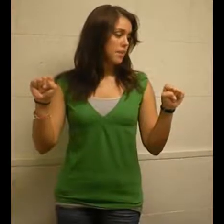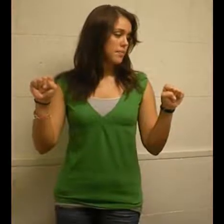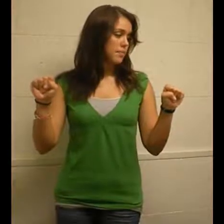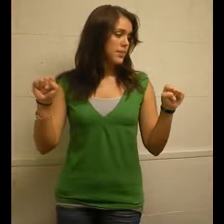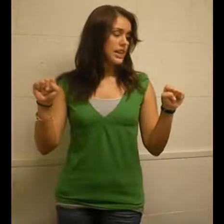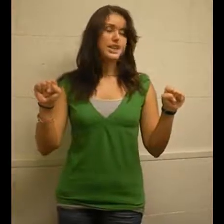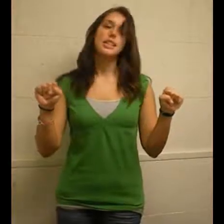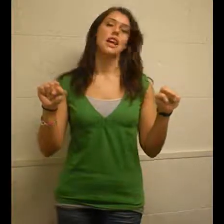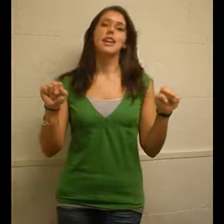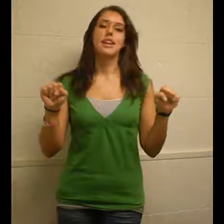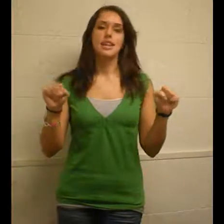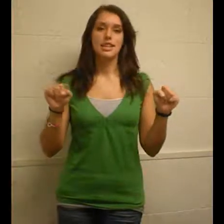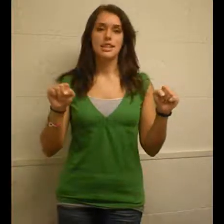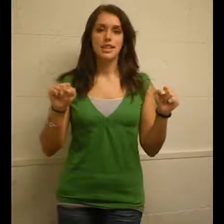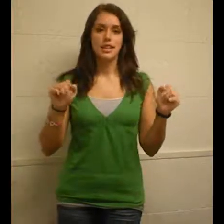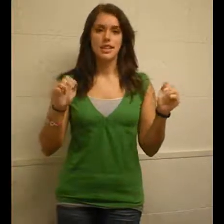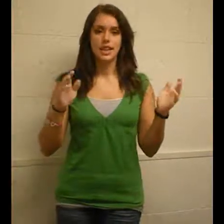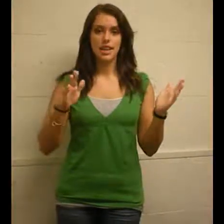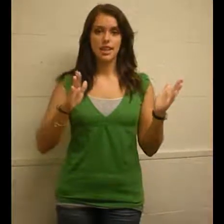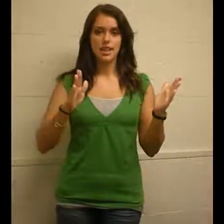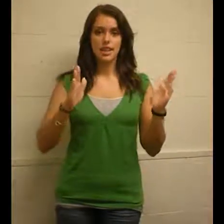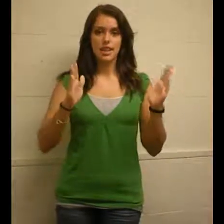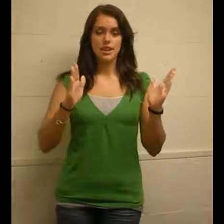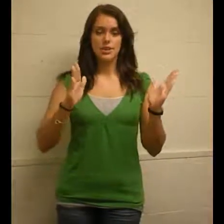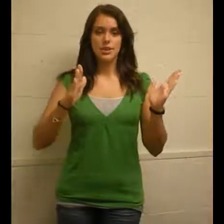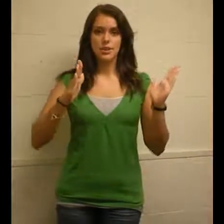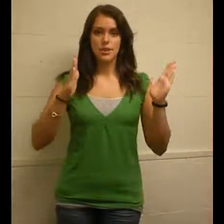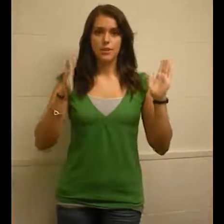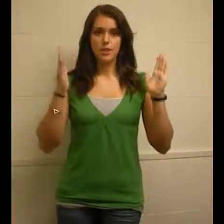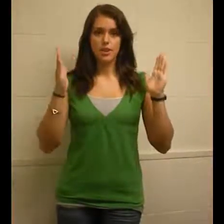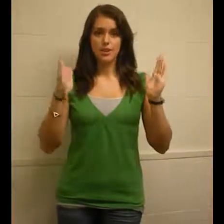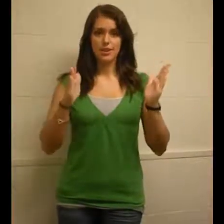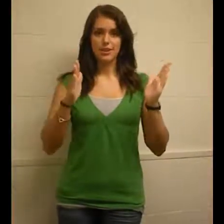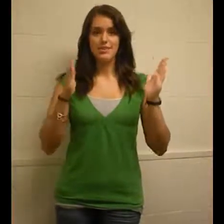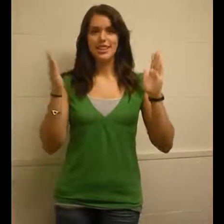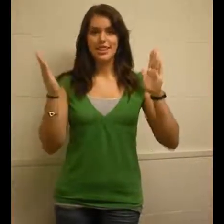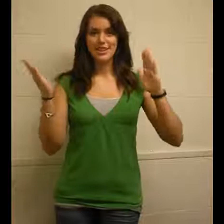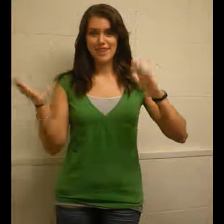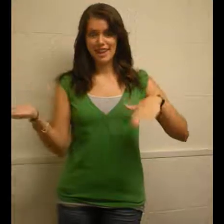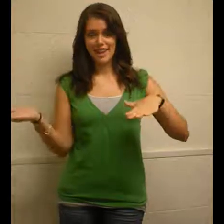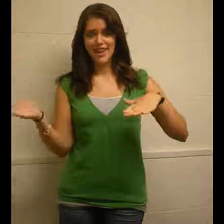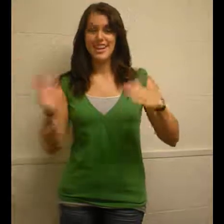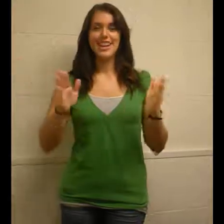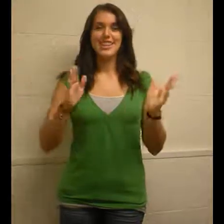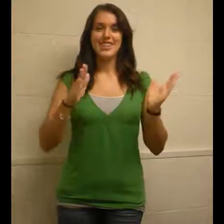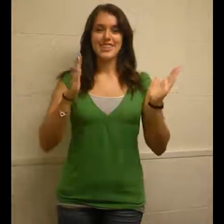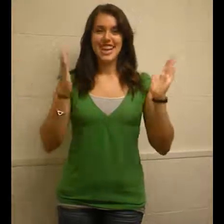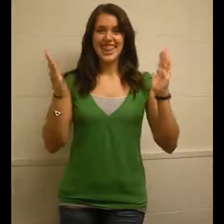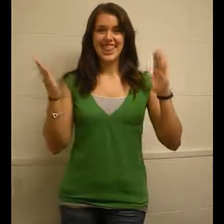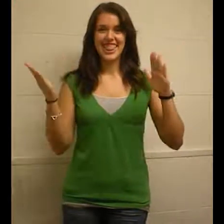The next line is Death. So you're living and then you die. So Death,